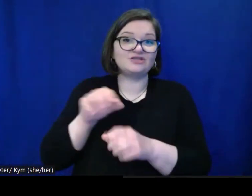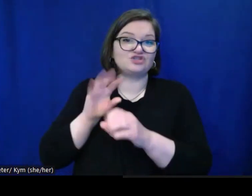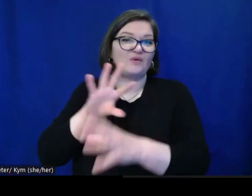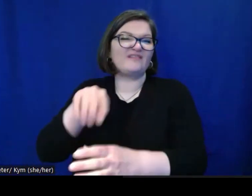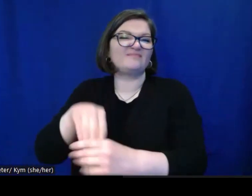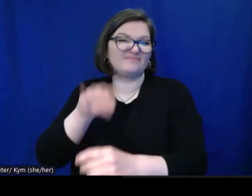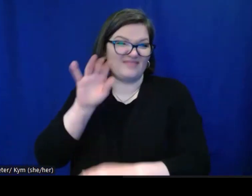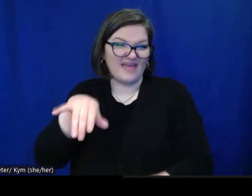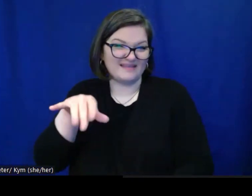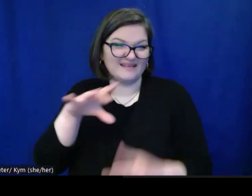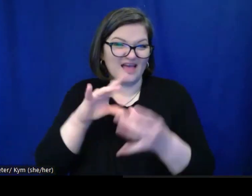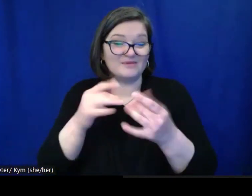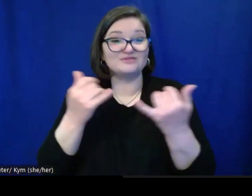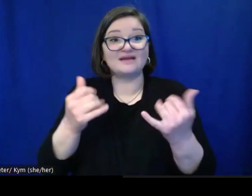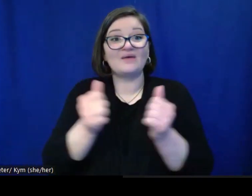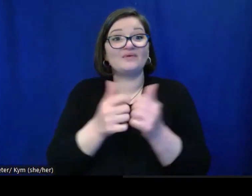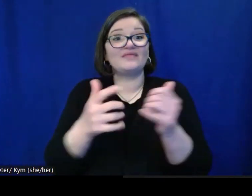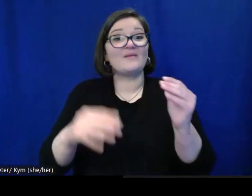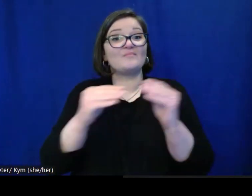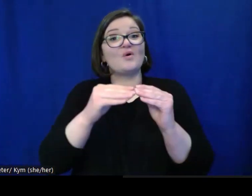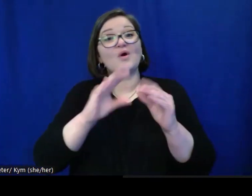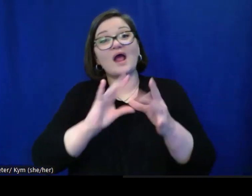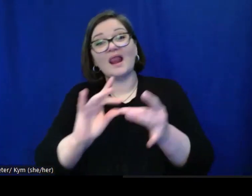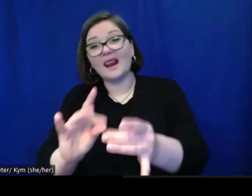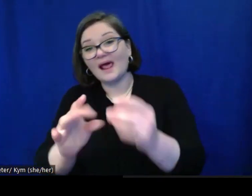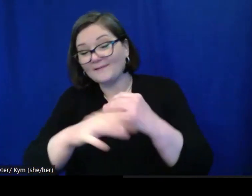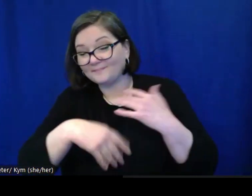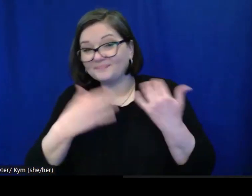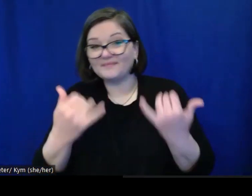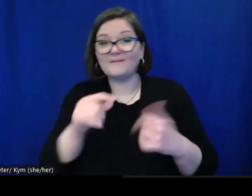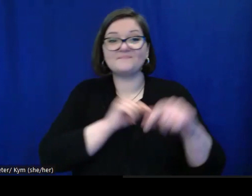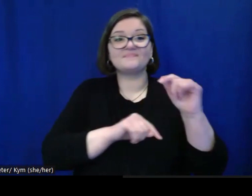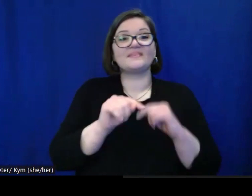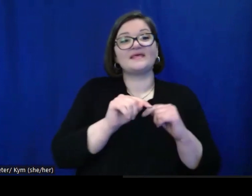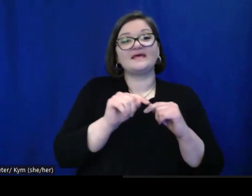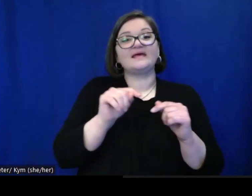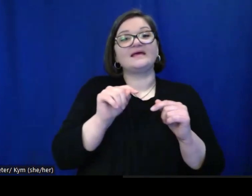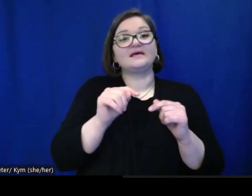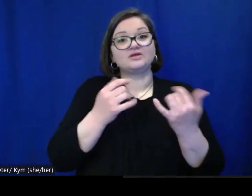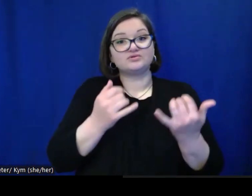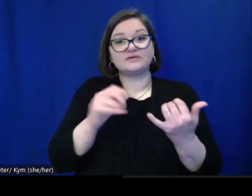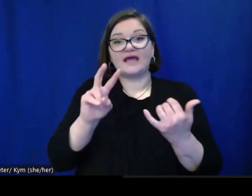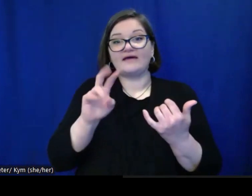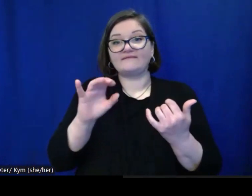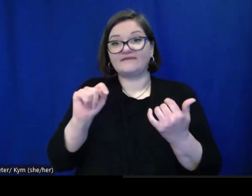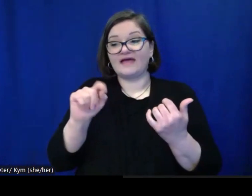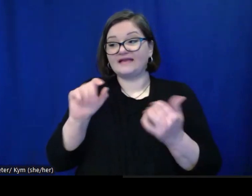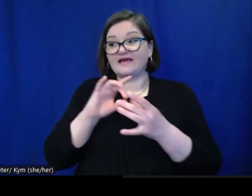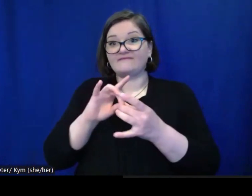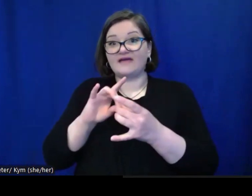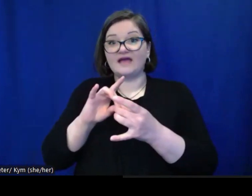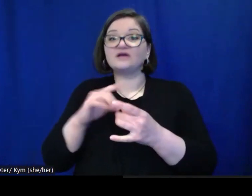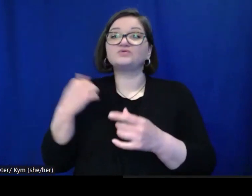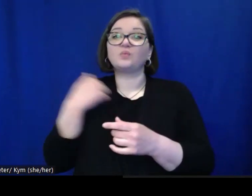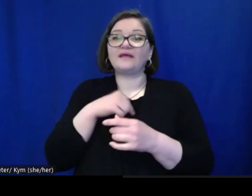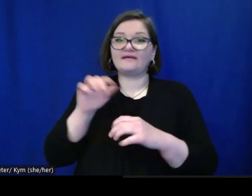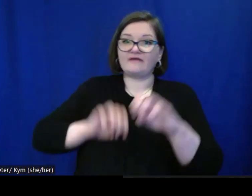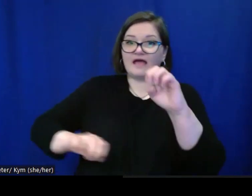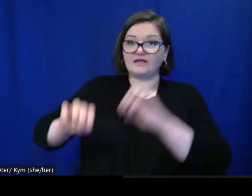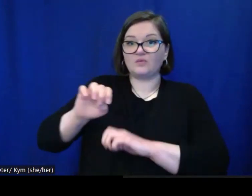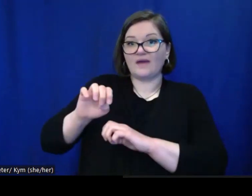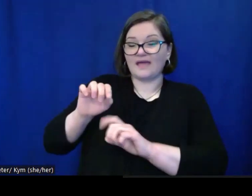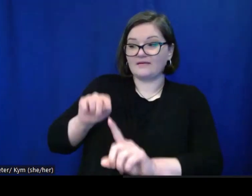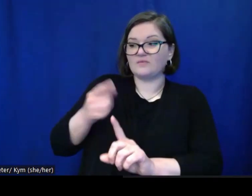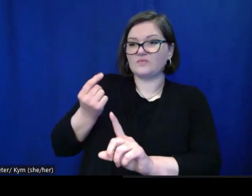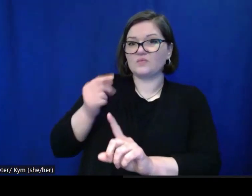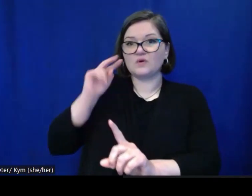So without further ado, when the Veteran Affairs evaluates a veteran status, it looks at several things. It's going to look